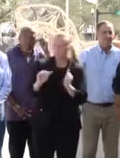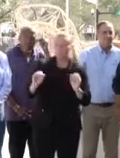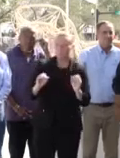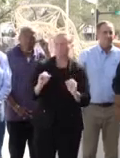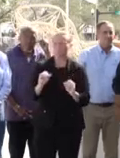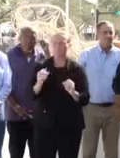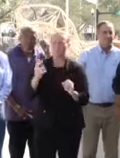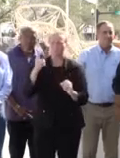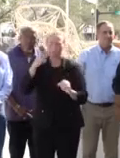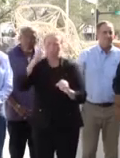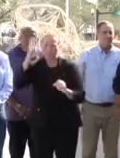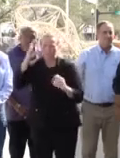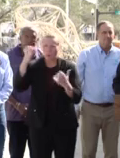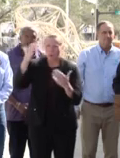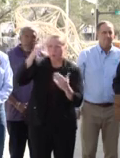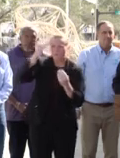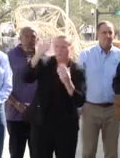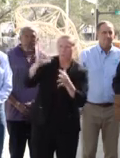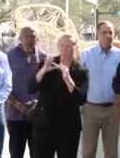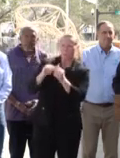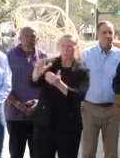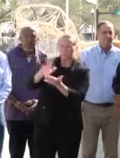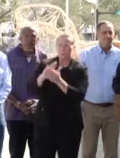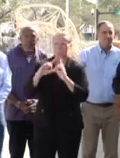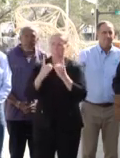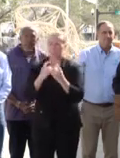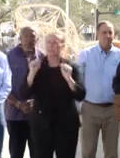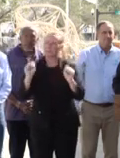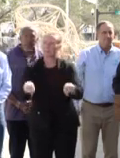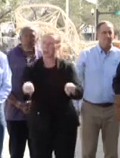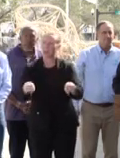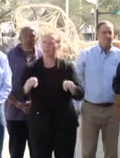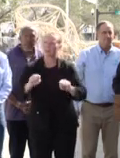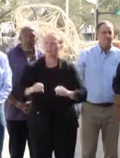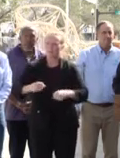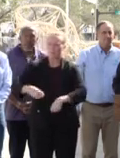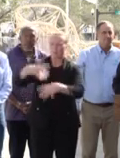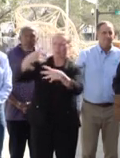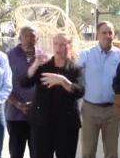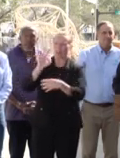want information on your school district, you can go to